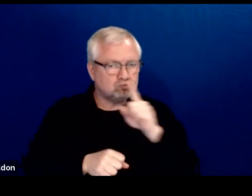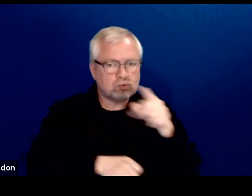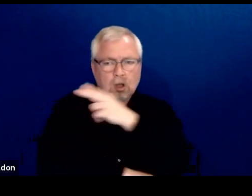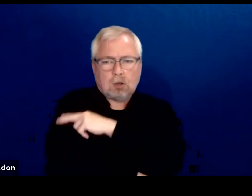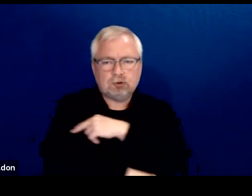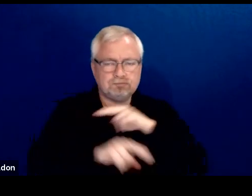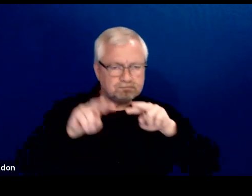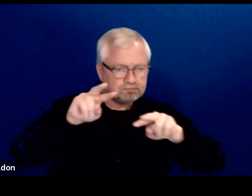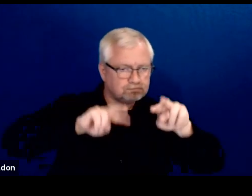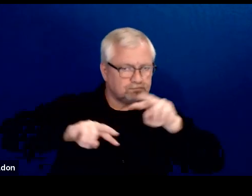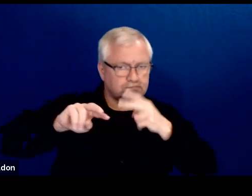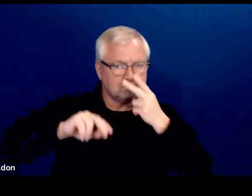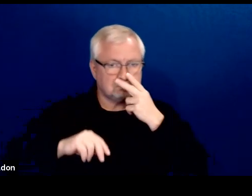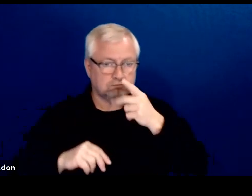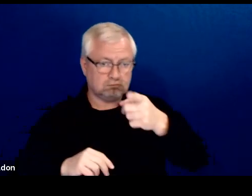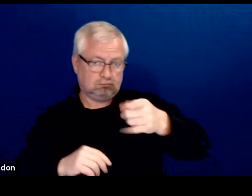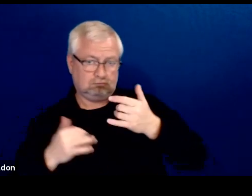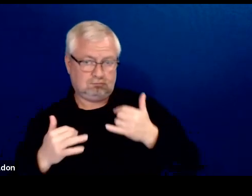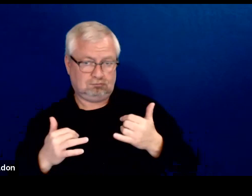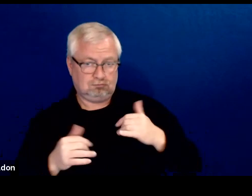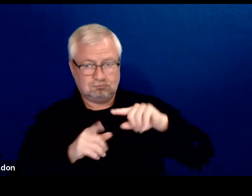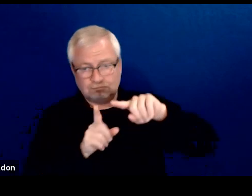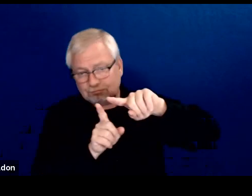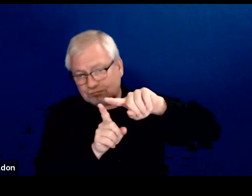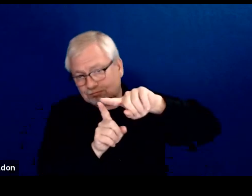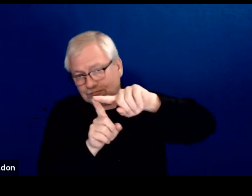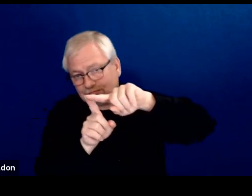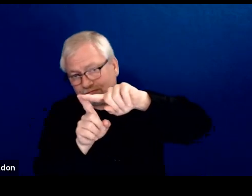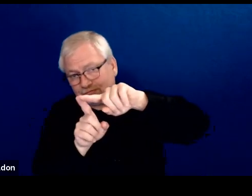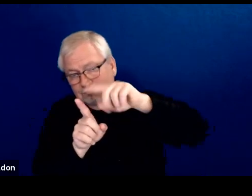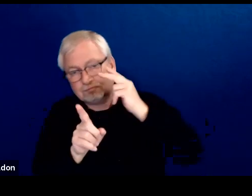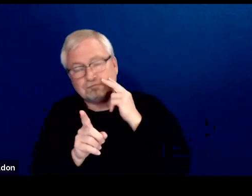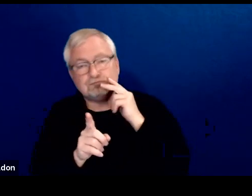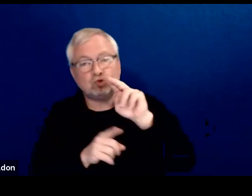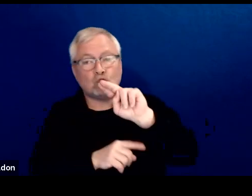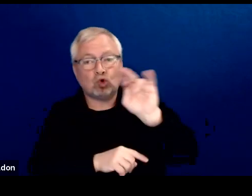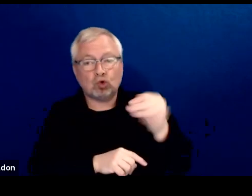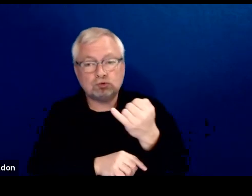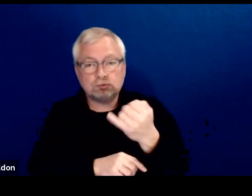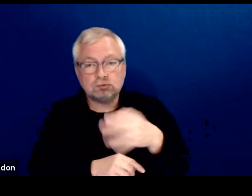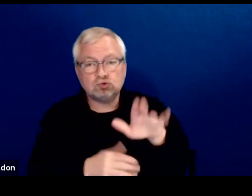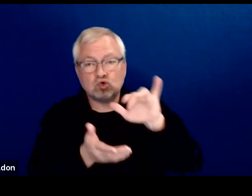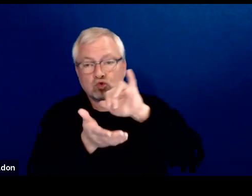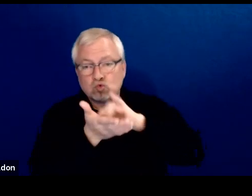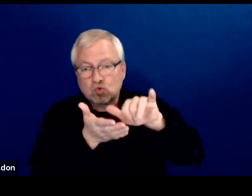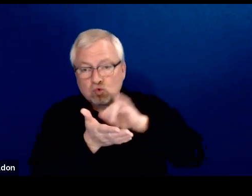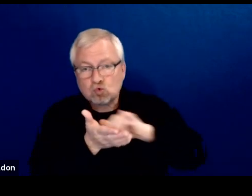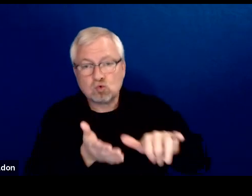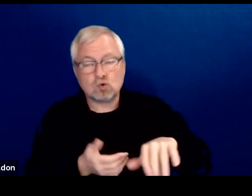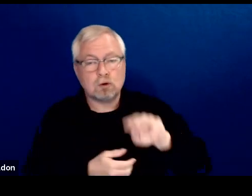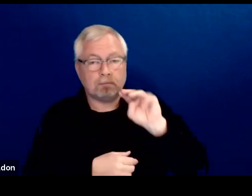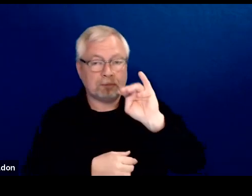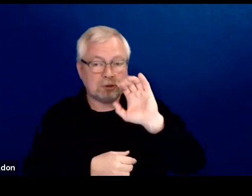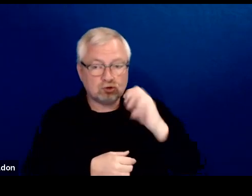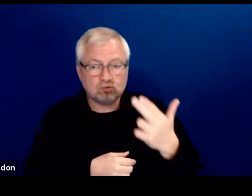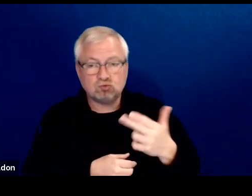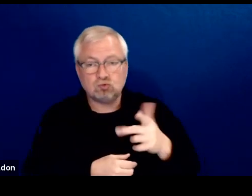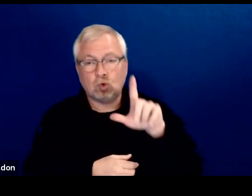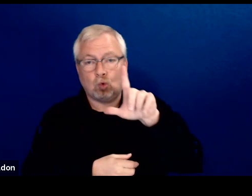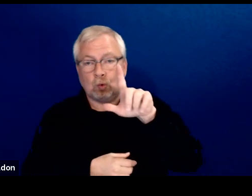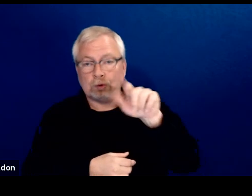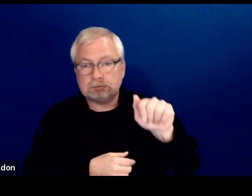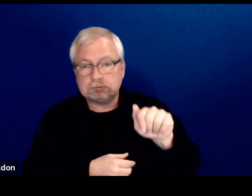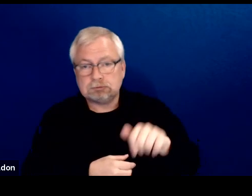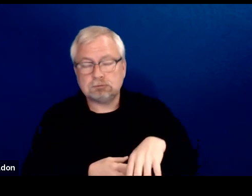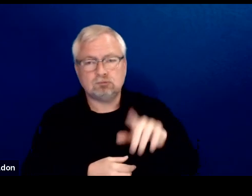Looking up here and looking at some of the states and looking at New York, Michigan, and Louisiana. Take New York, which is the longest one, I guess, maybe it's the easiest